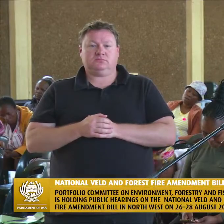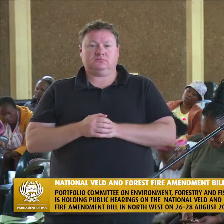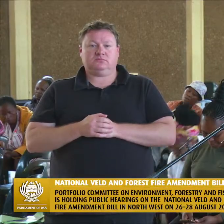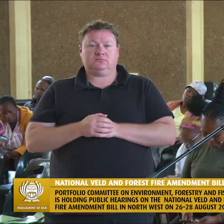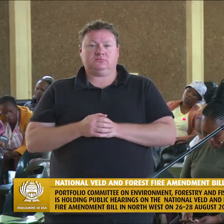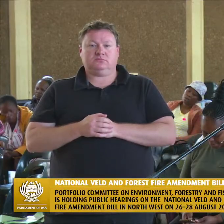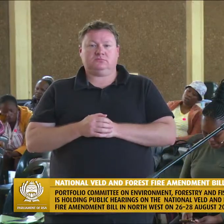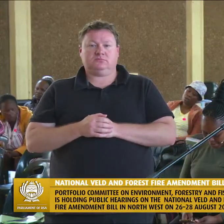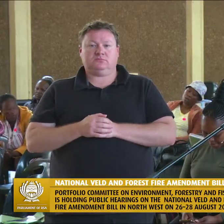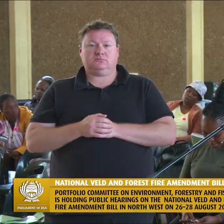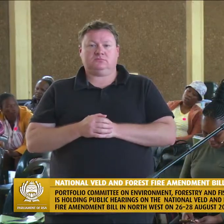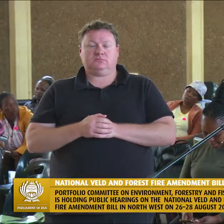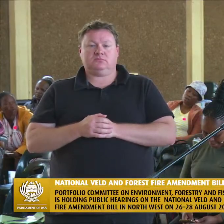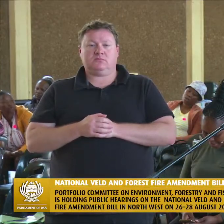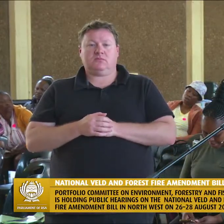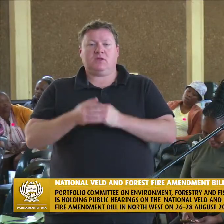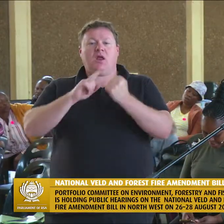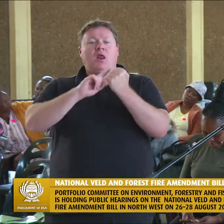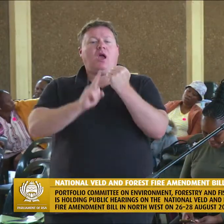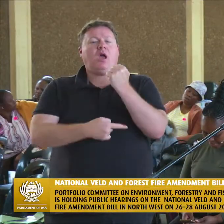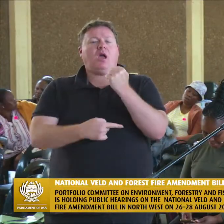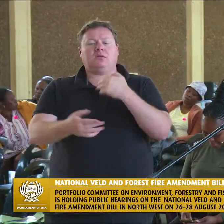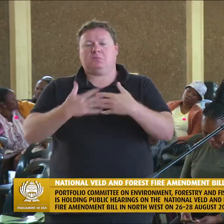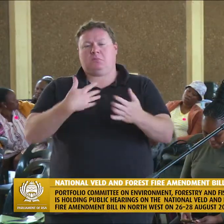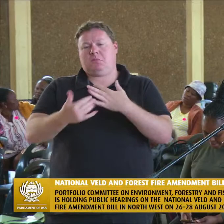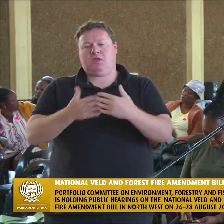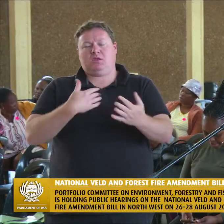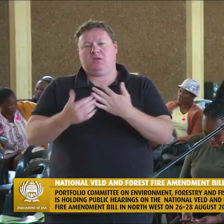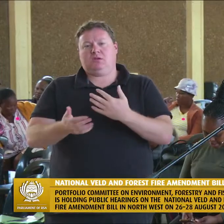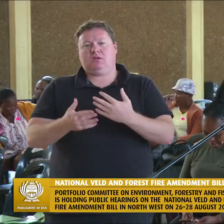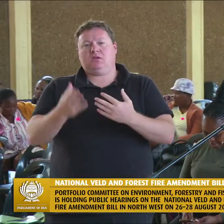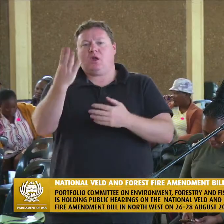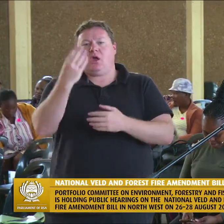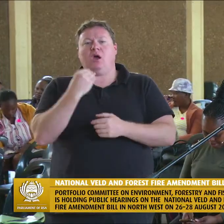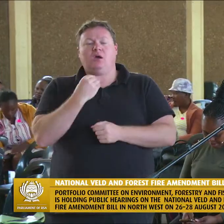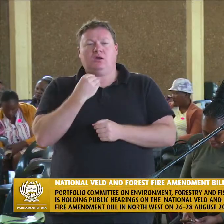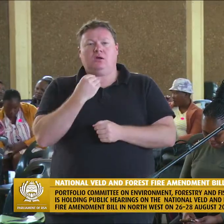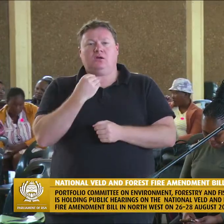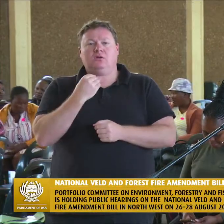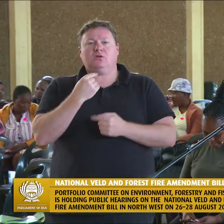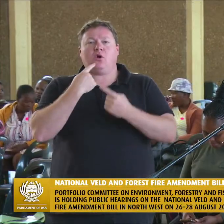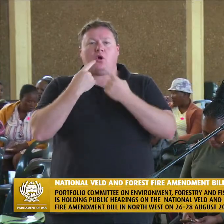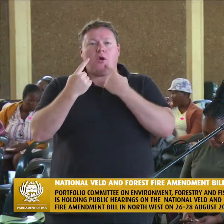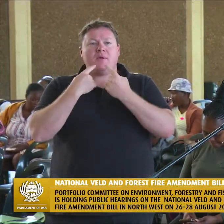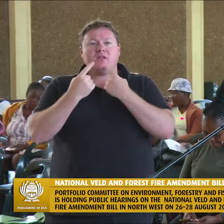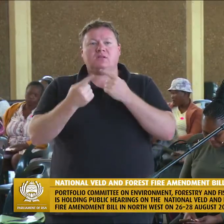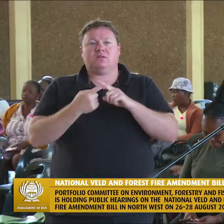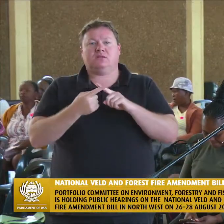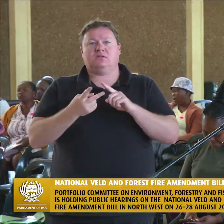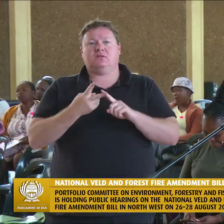at the last minutes then we are requested to to give our comments